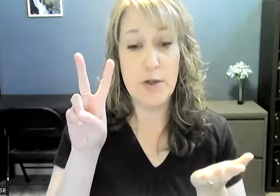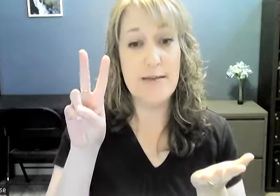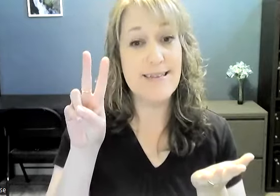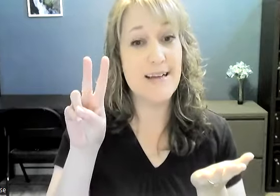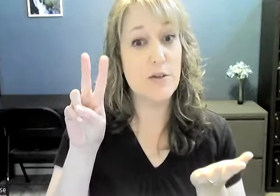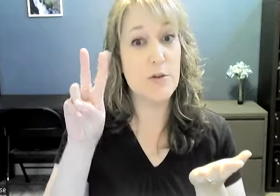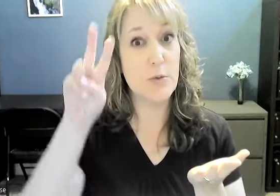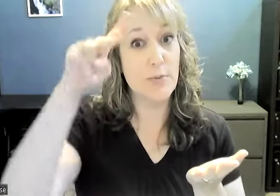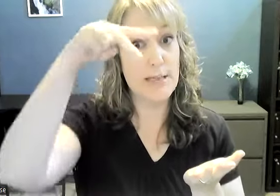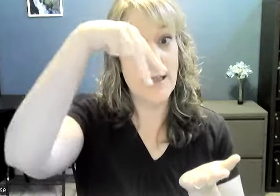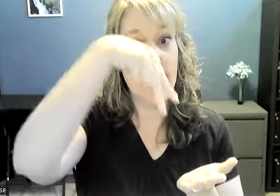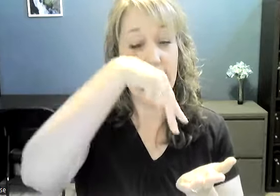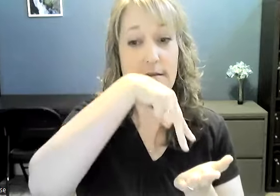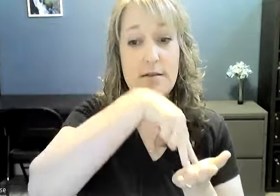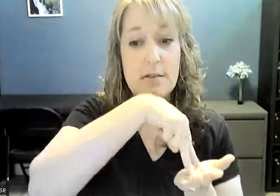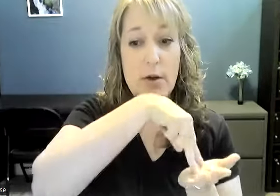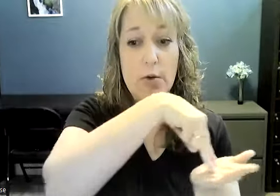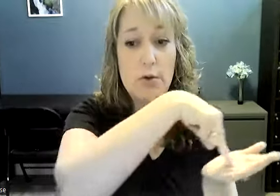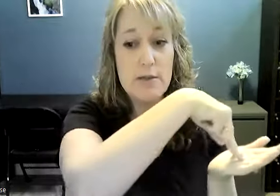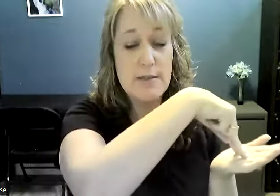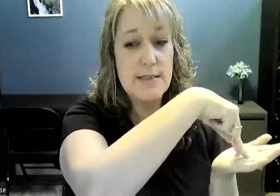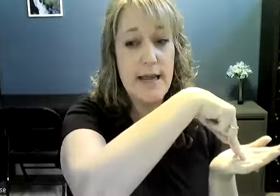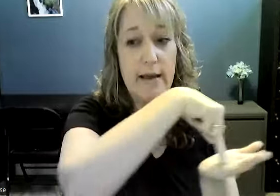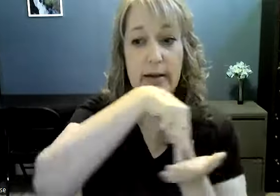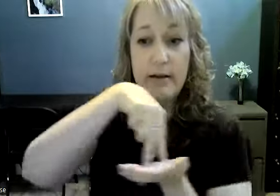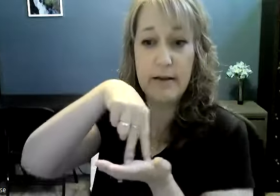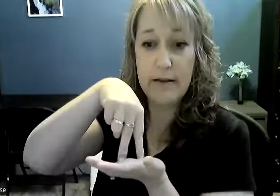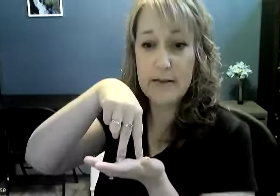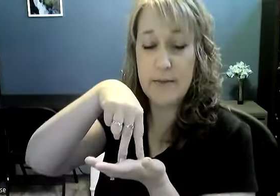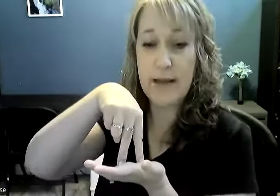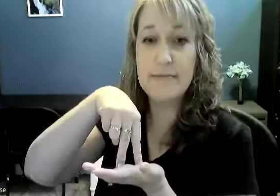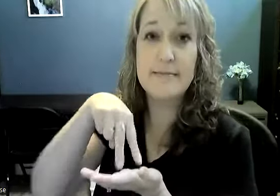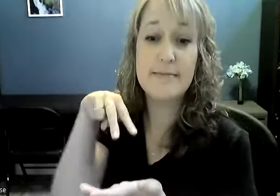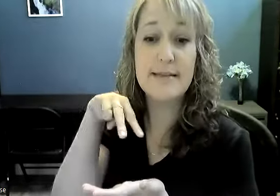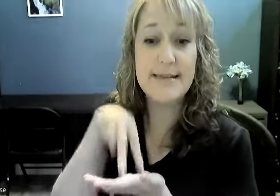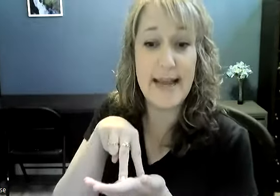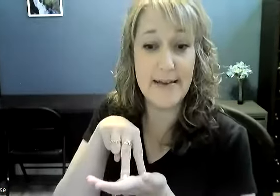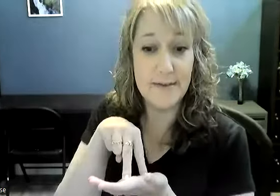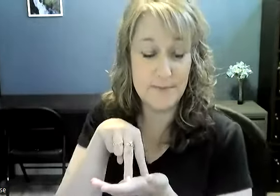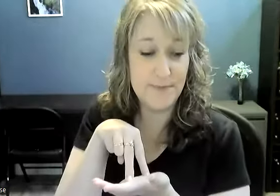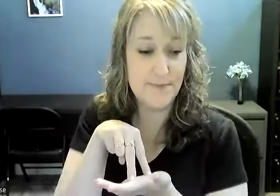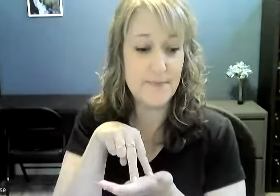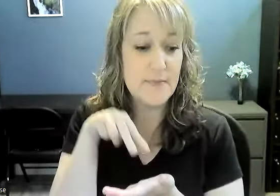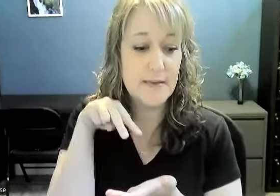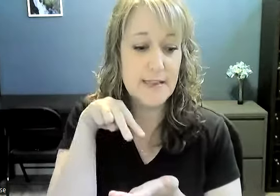this is actually going to represent legs. So you're going to stand this way. Stand.